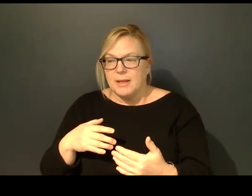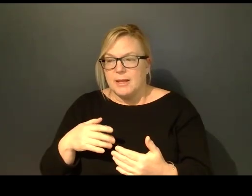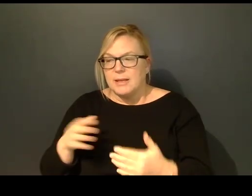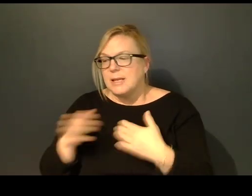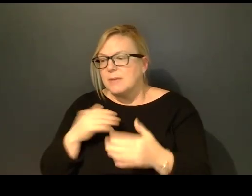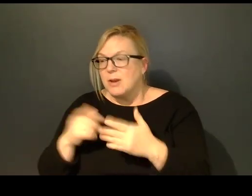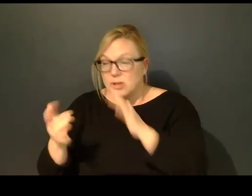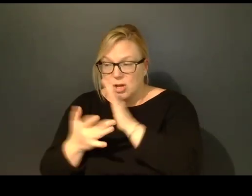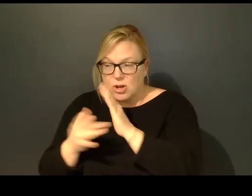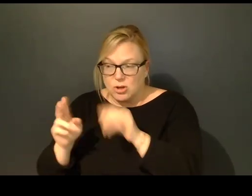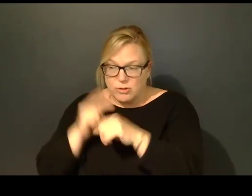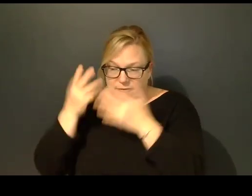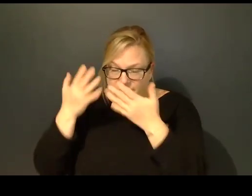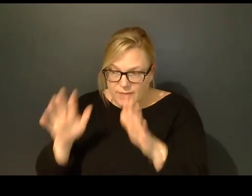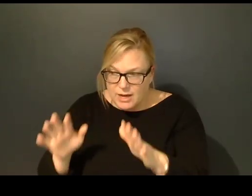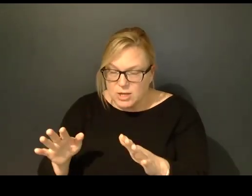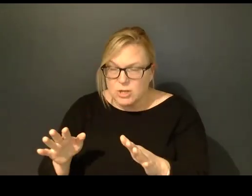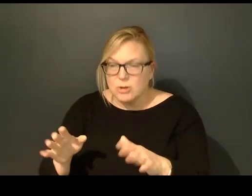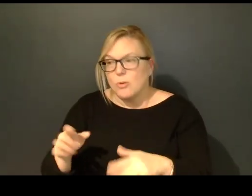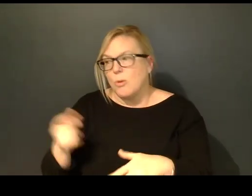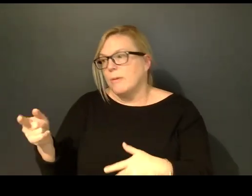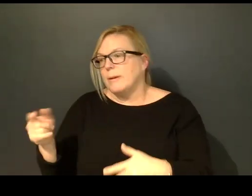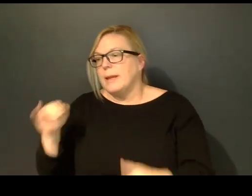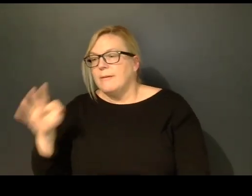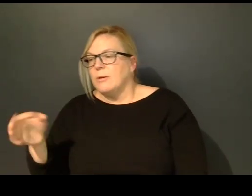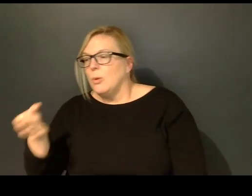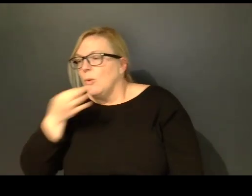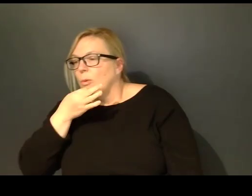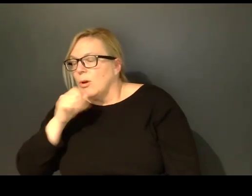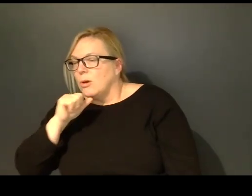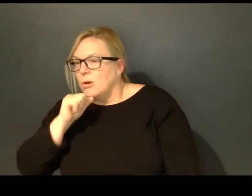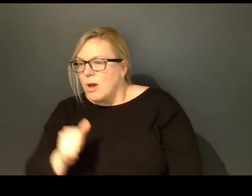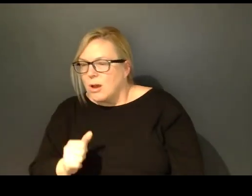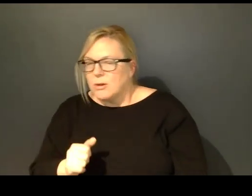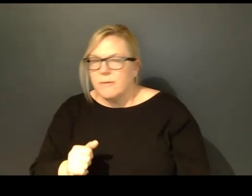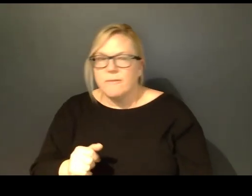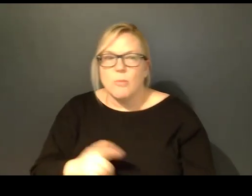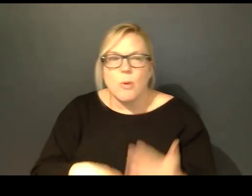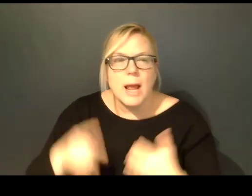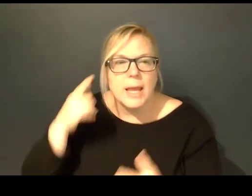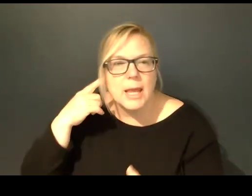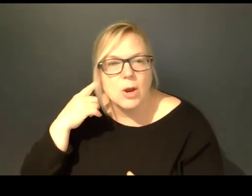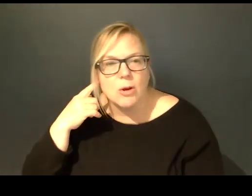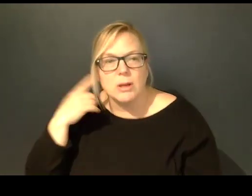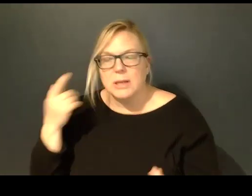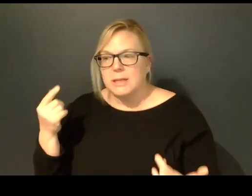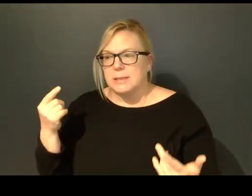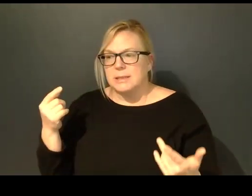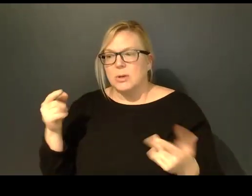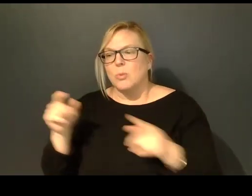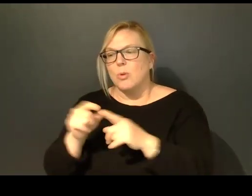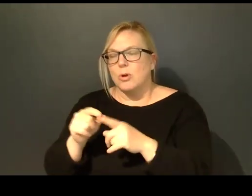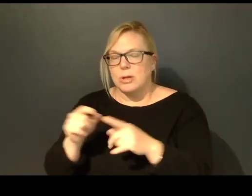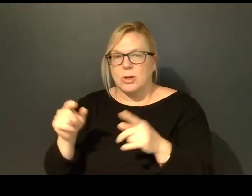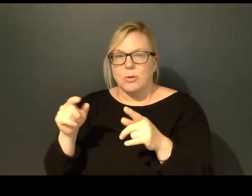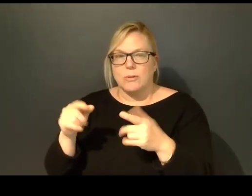a desktop, you know, and from what I hear, Jeff, in my circles, is Word. In the Word format